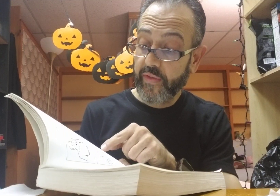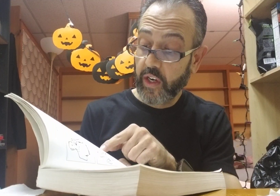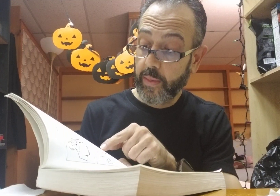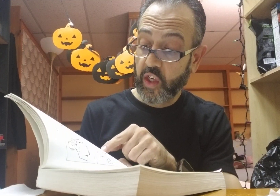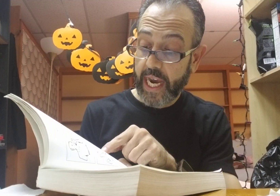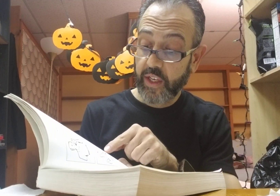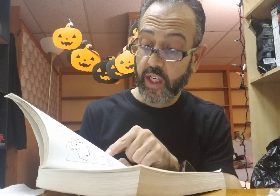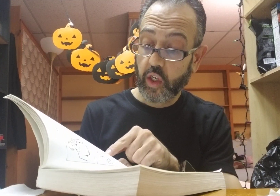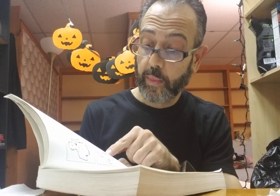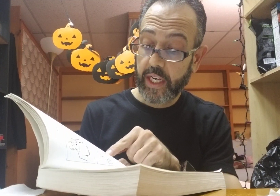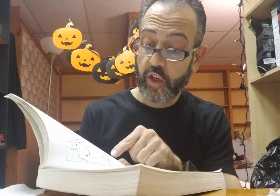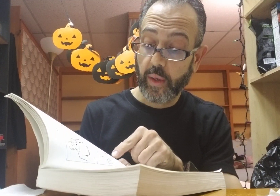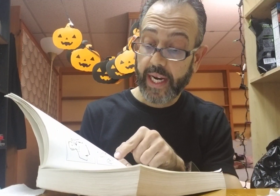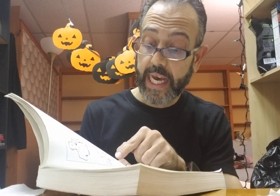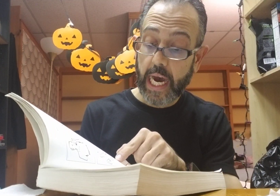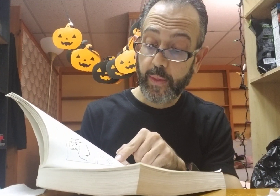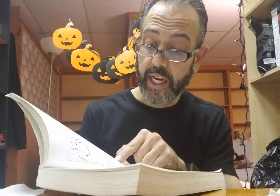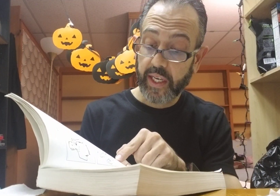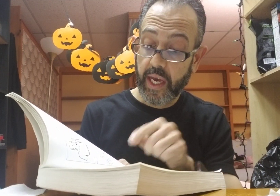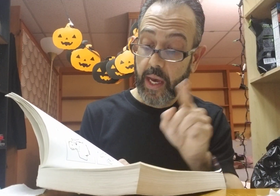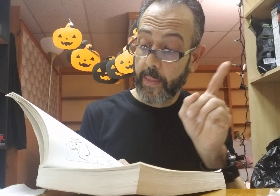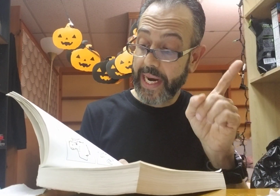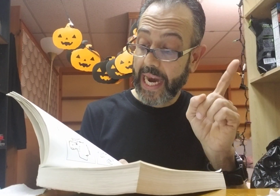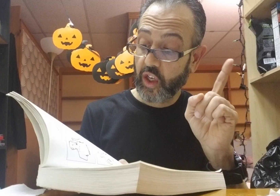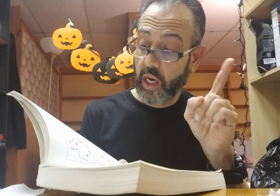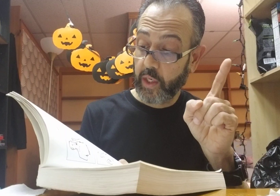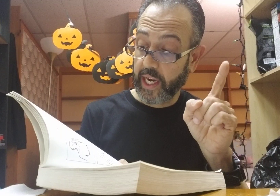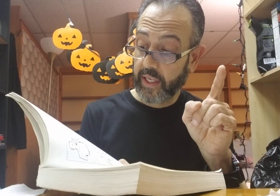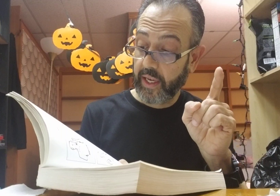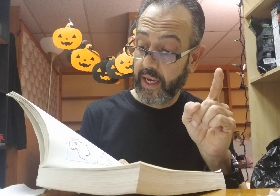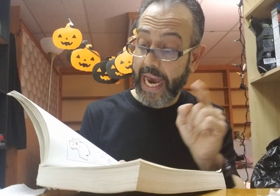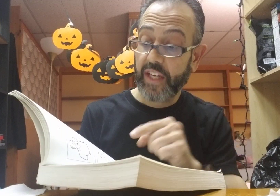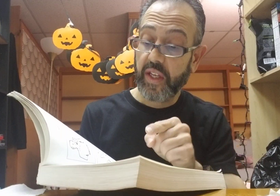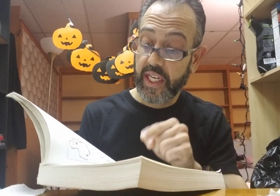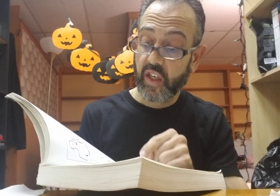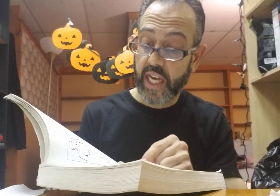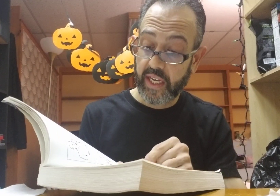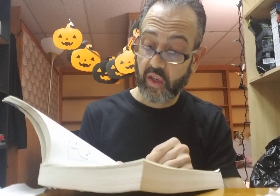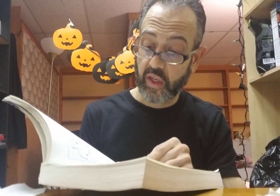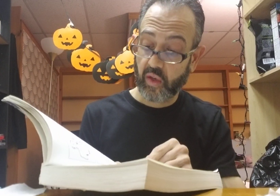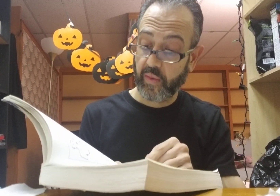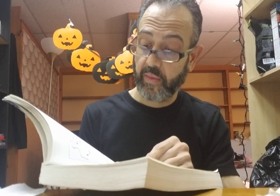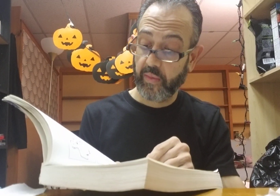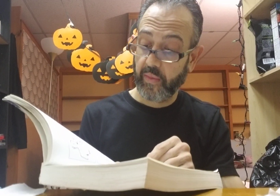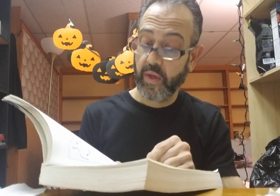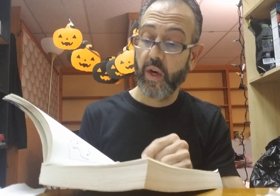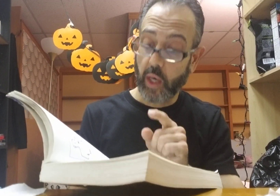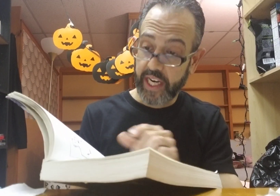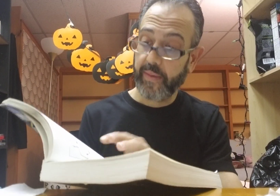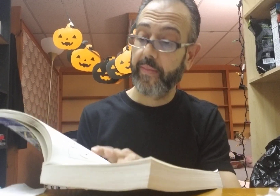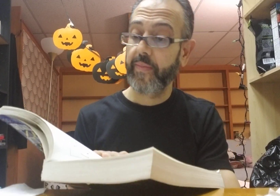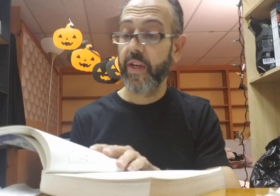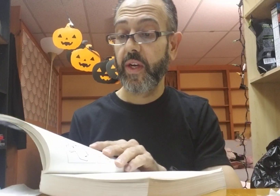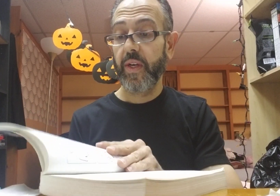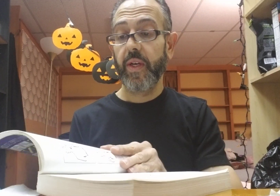verb signs express direct object, but not subject, as in these sentences. Right?